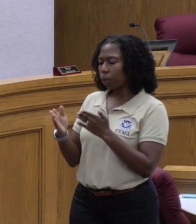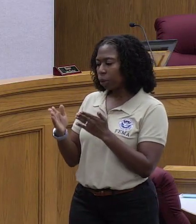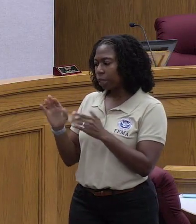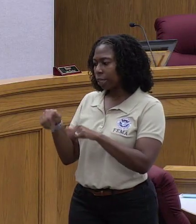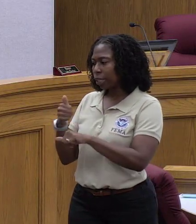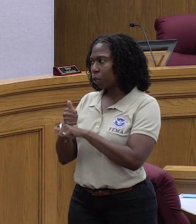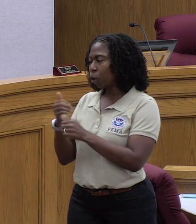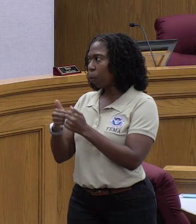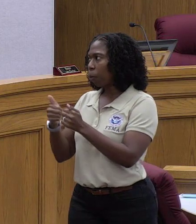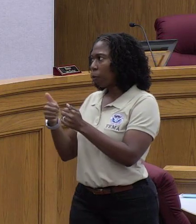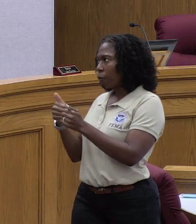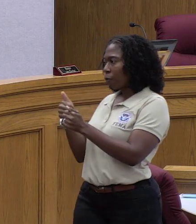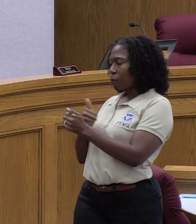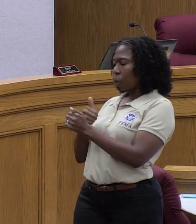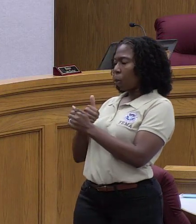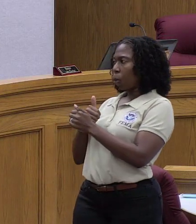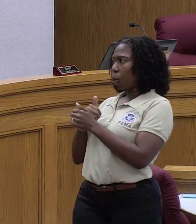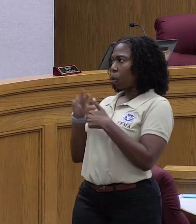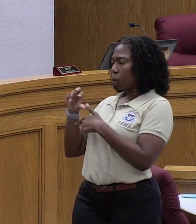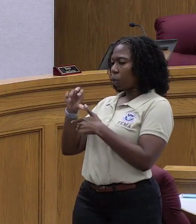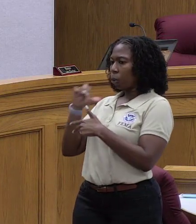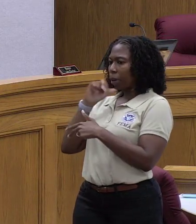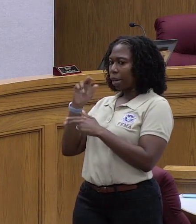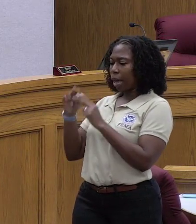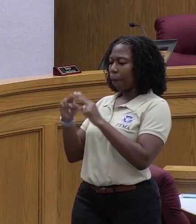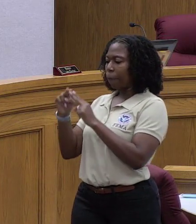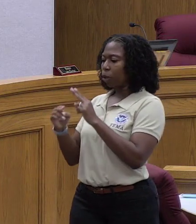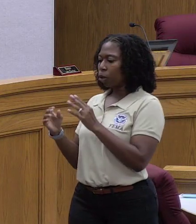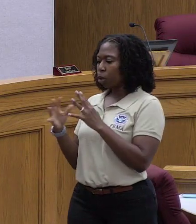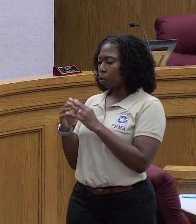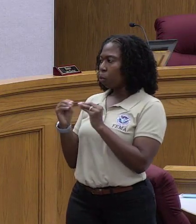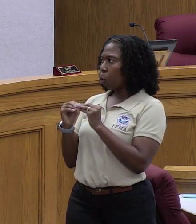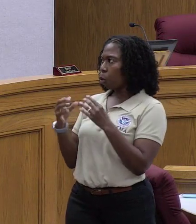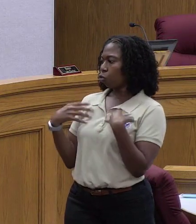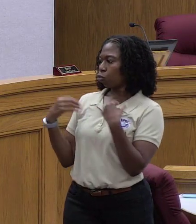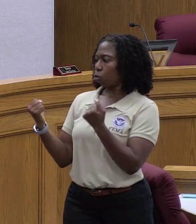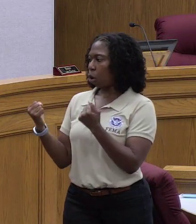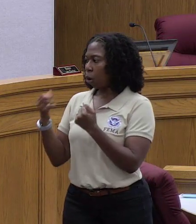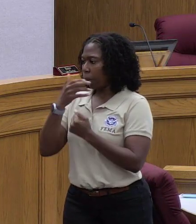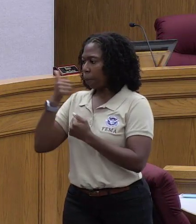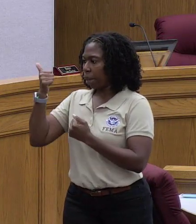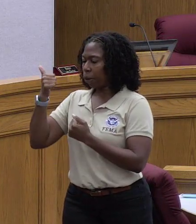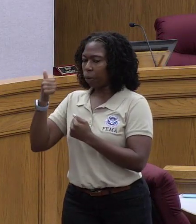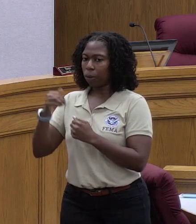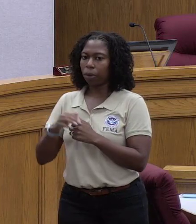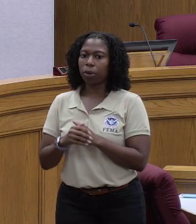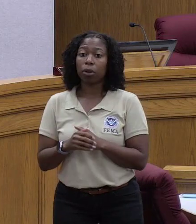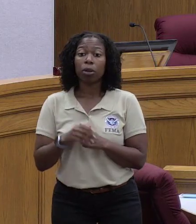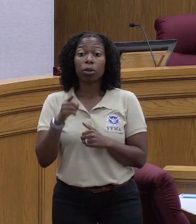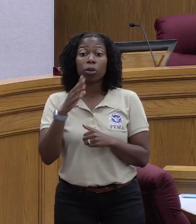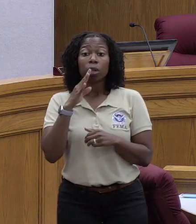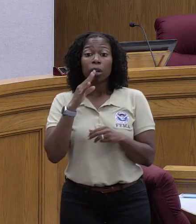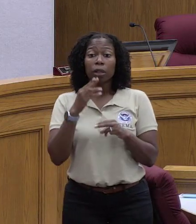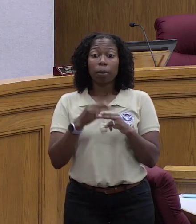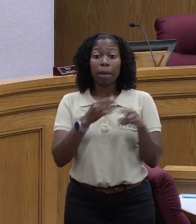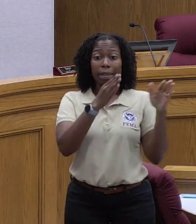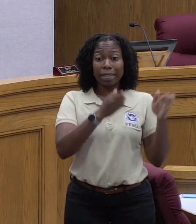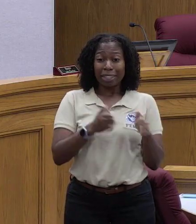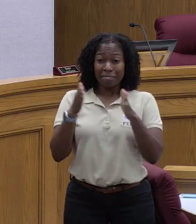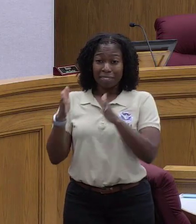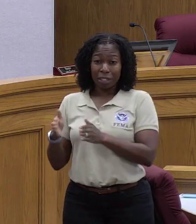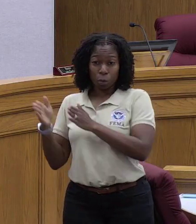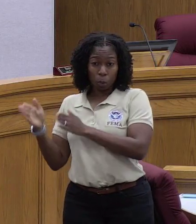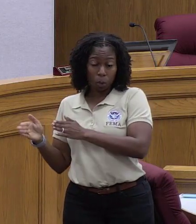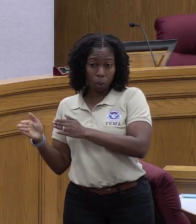to build it better and stronger necessarily. Right. So you're talking about on an individual person basis. I have to